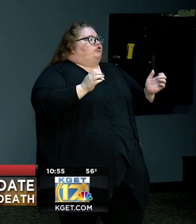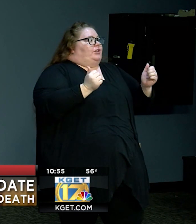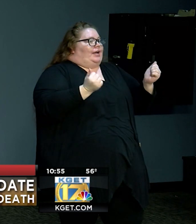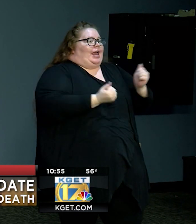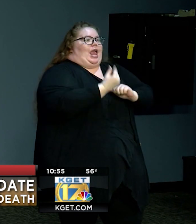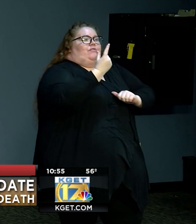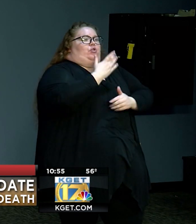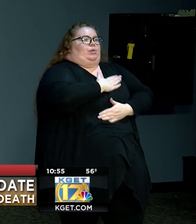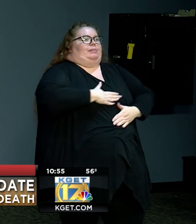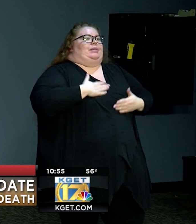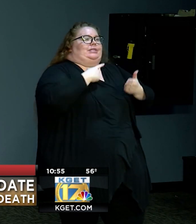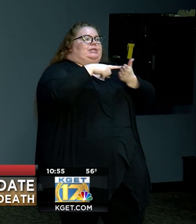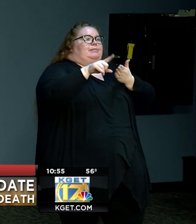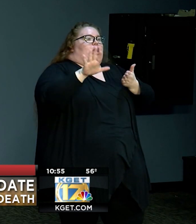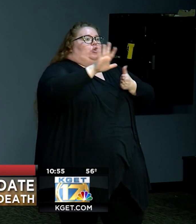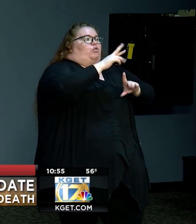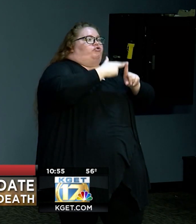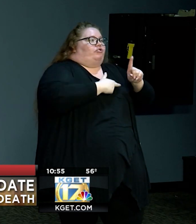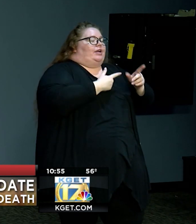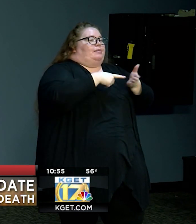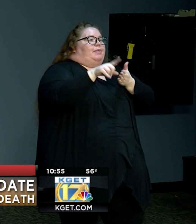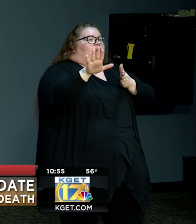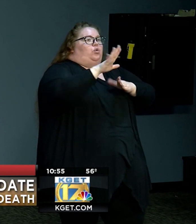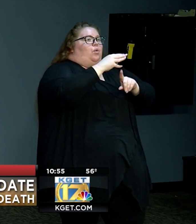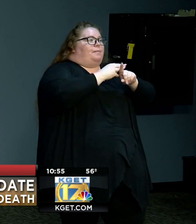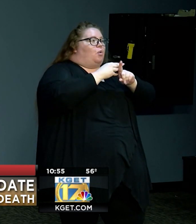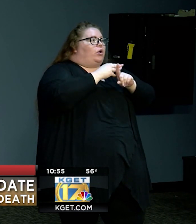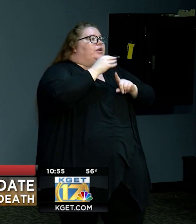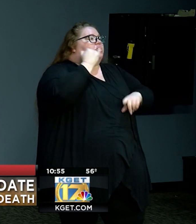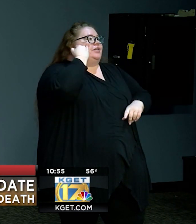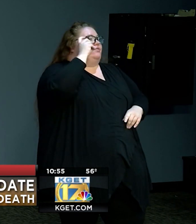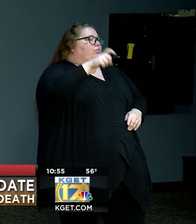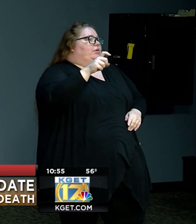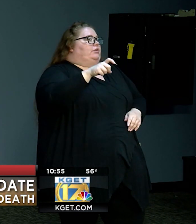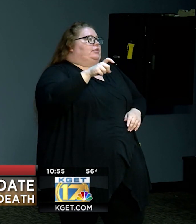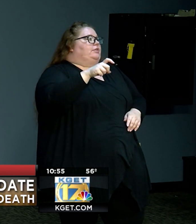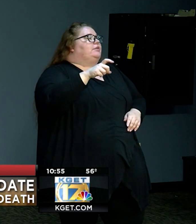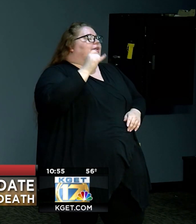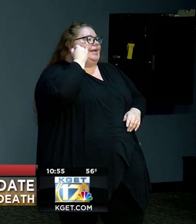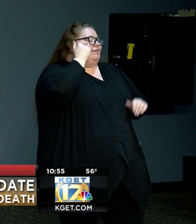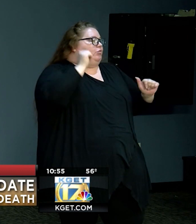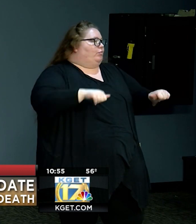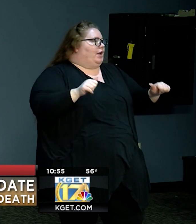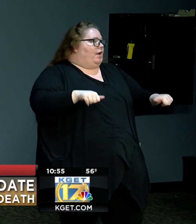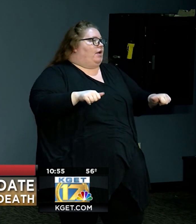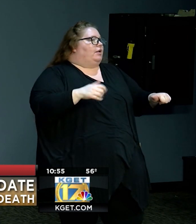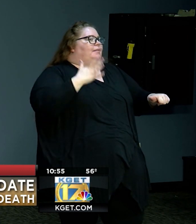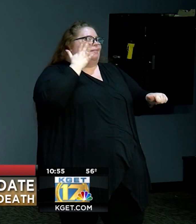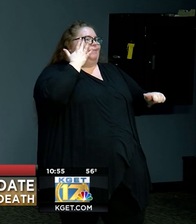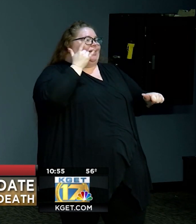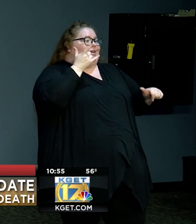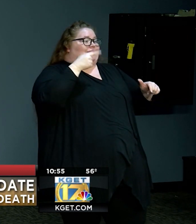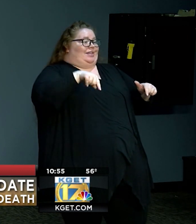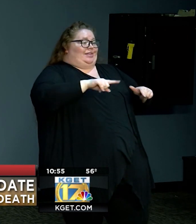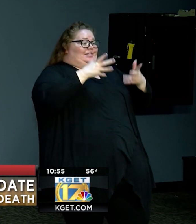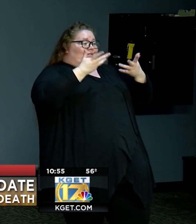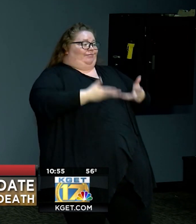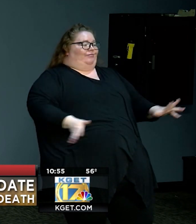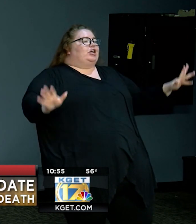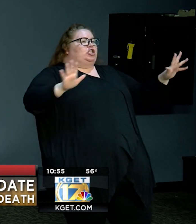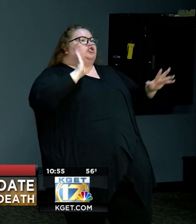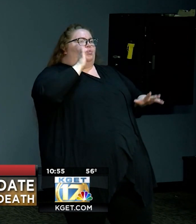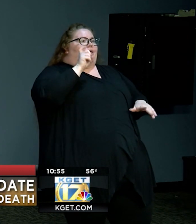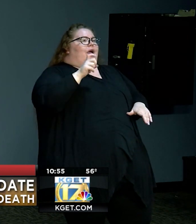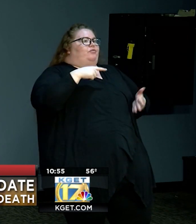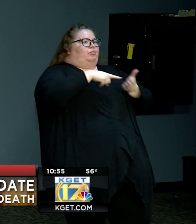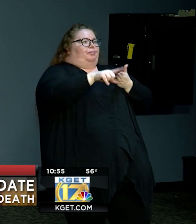rent and mortgage if you can, to continue as business as usual, because these matters will proceed again when it's over. But in the